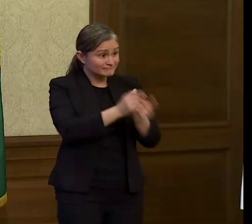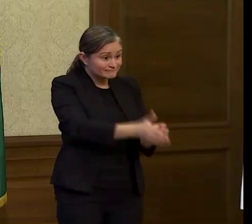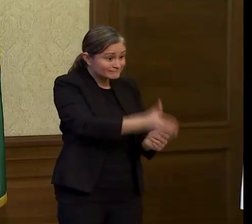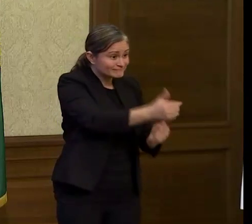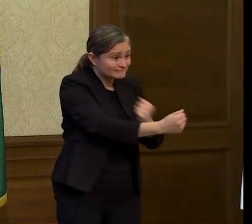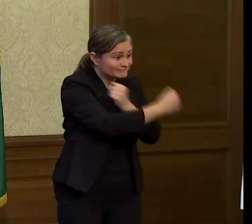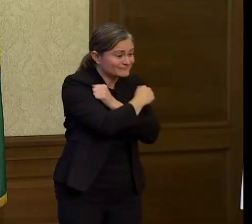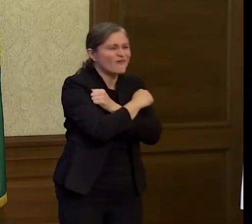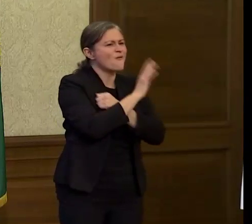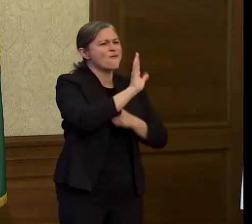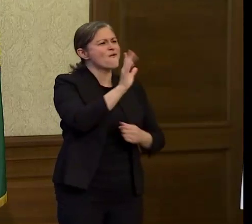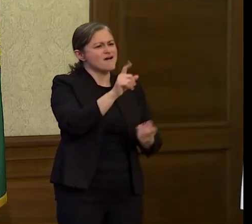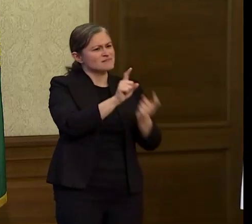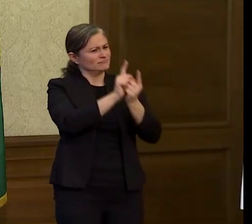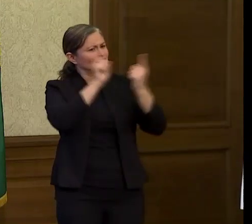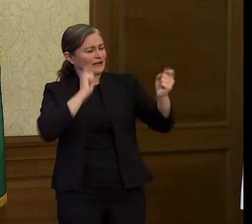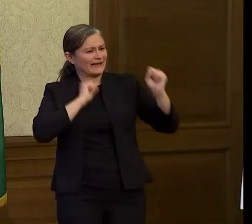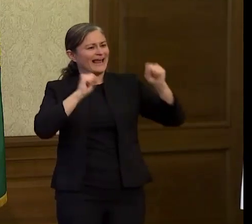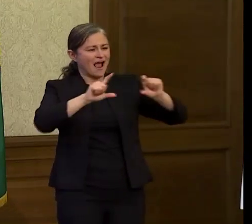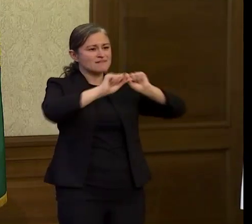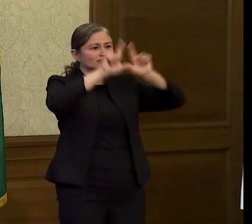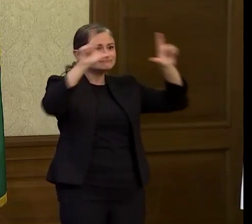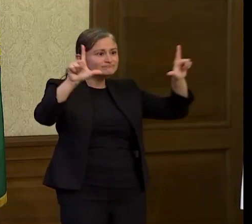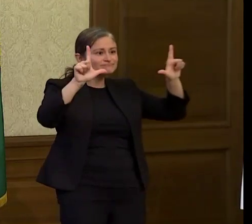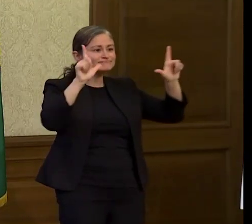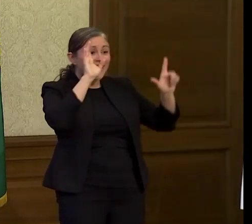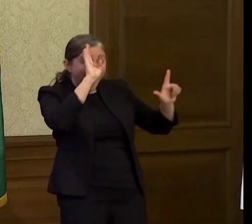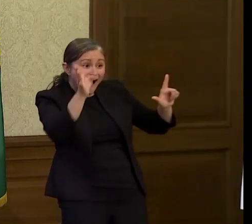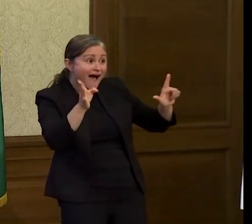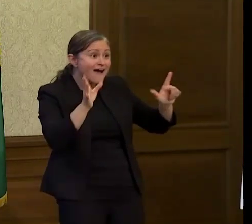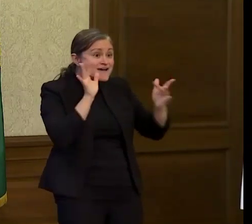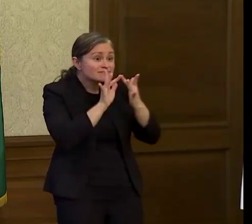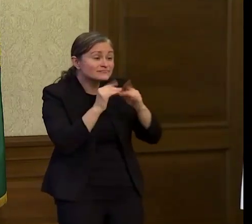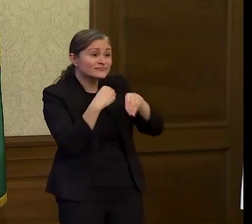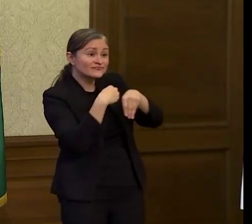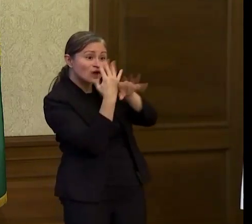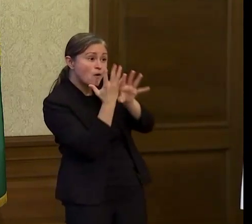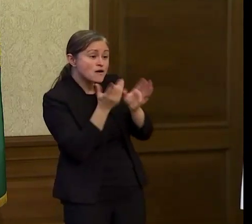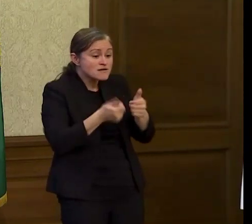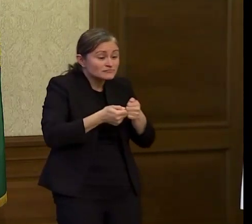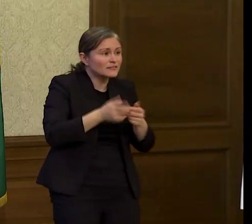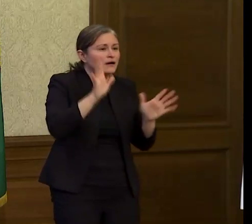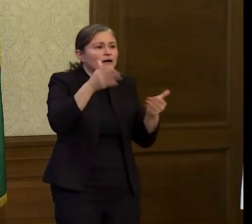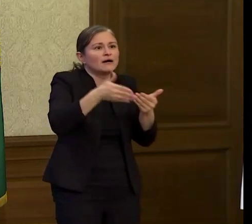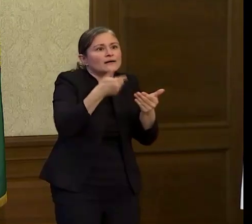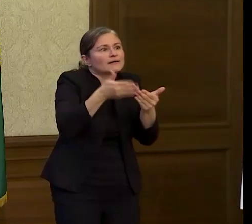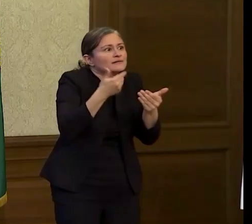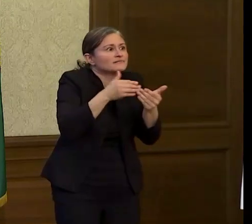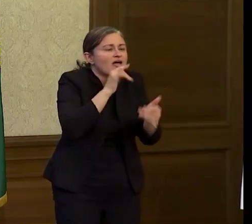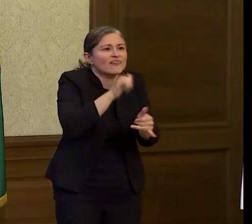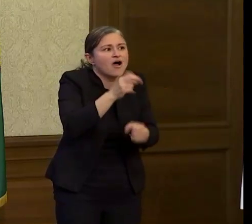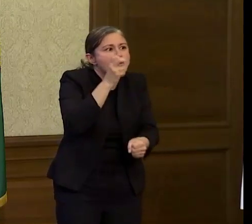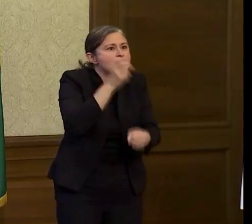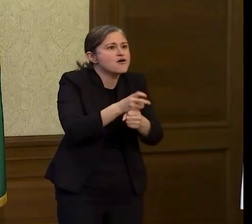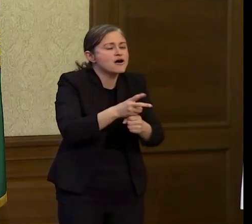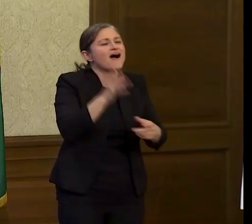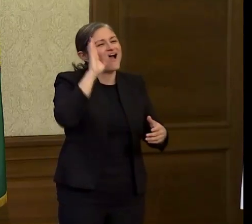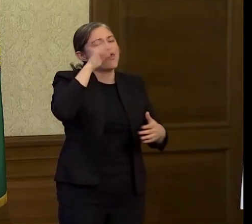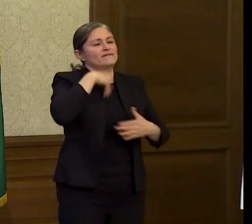that control. And I say this because it would be easy to be fearful and be anxious. That's a